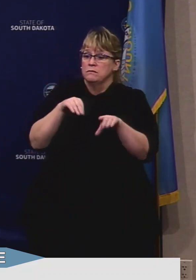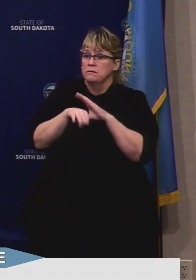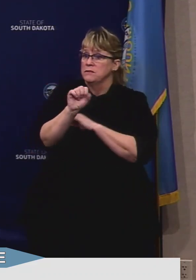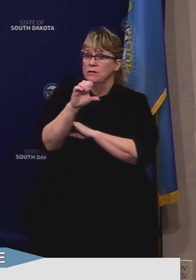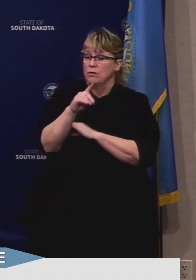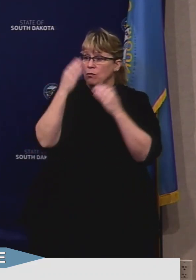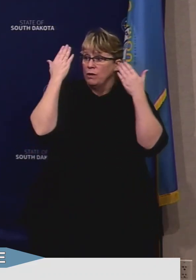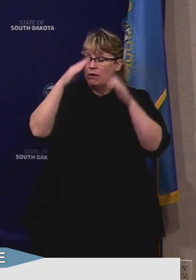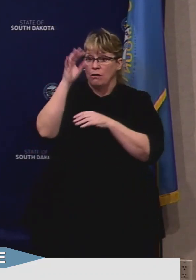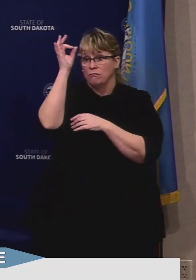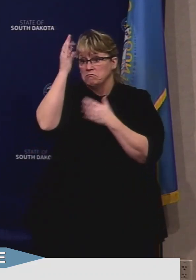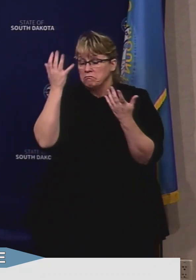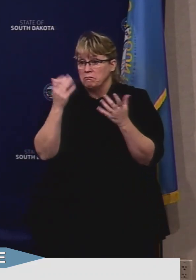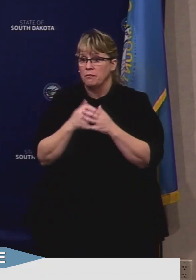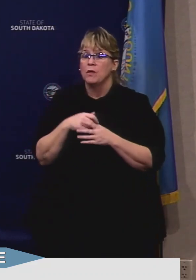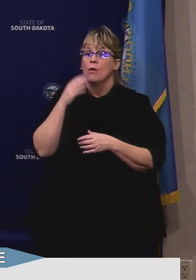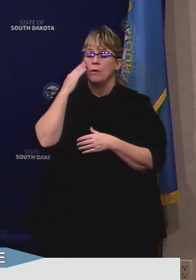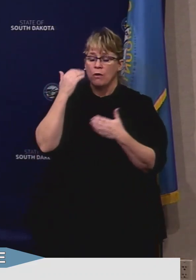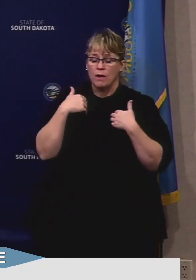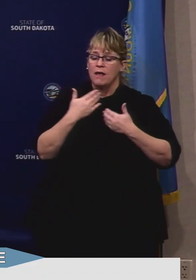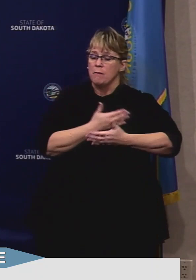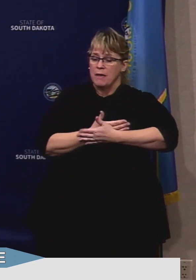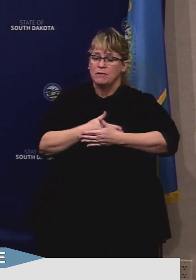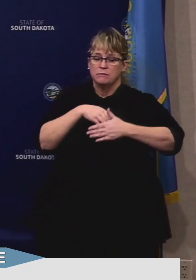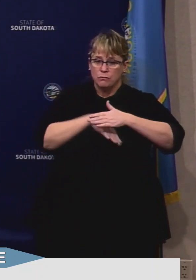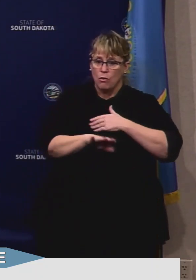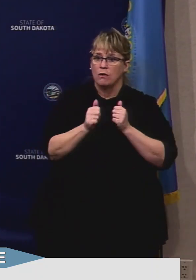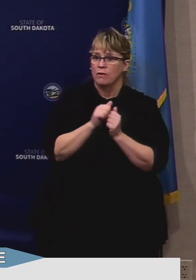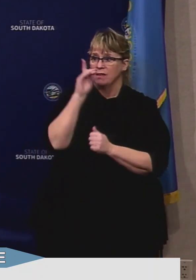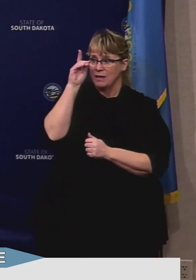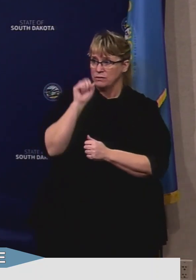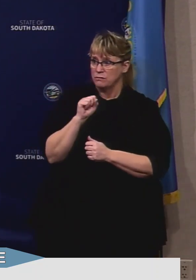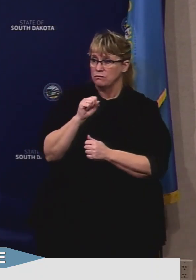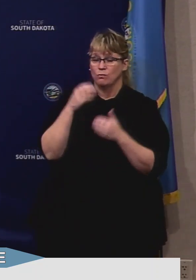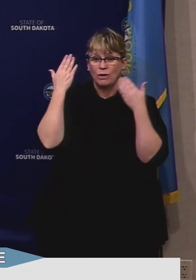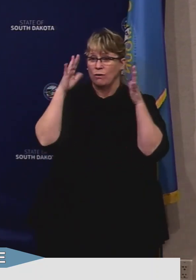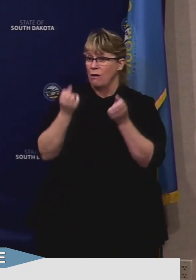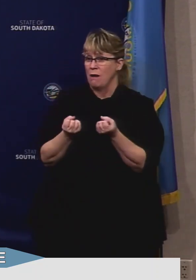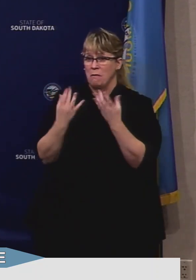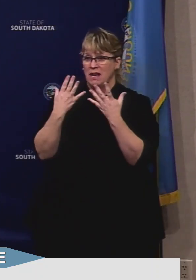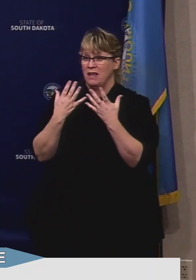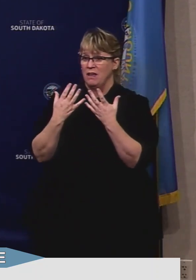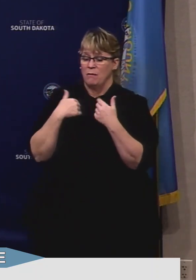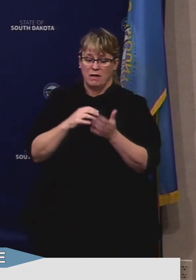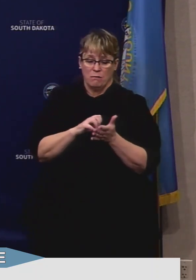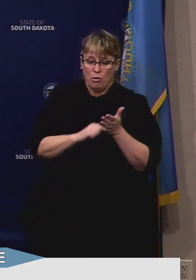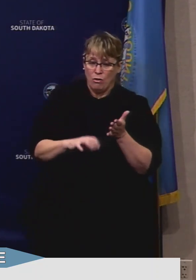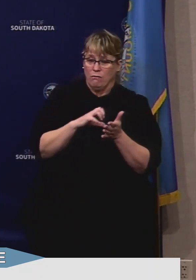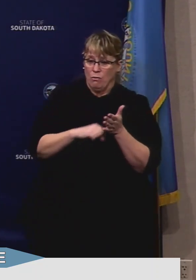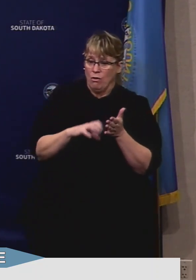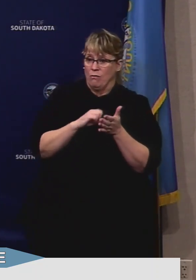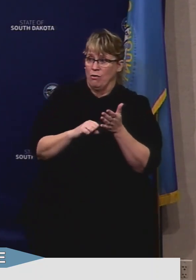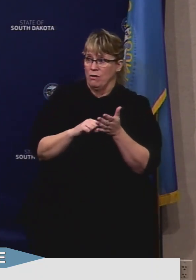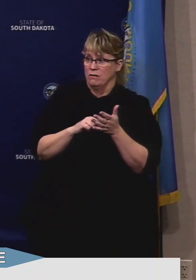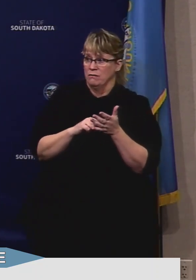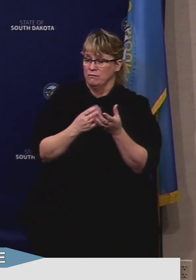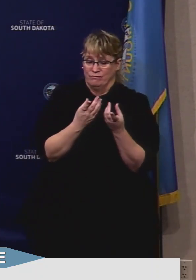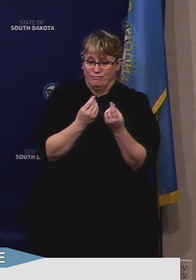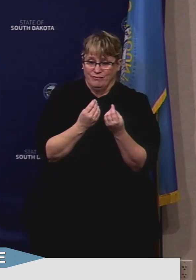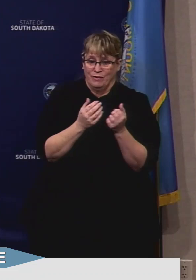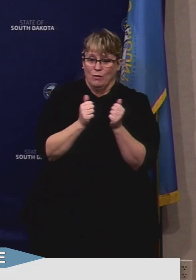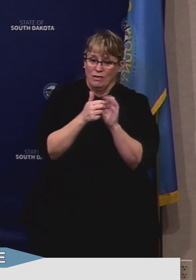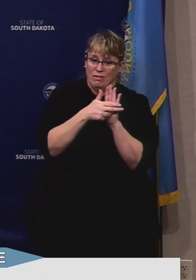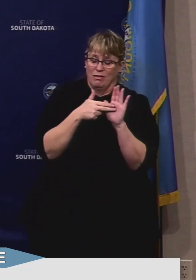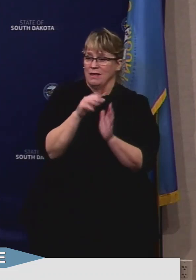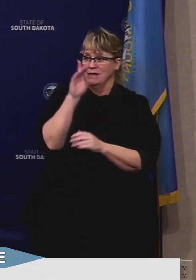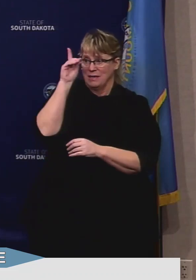South Dakota. We do know we do have babies that are born with Down syndrome. We don't know how many are being aborted specifically because they are diagnosed with